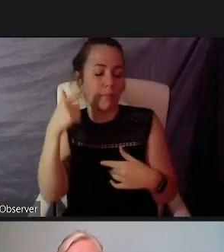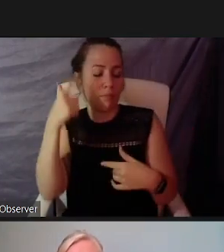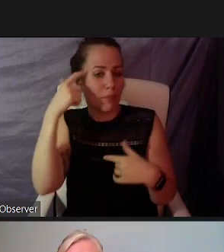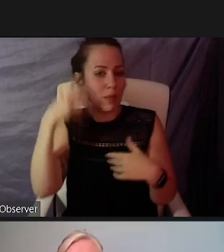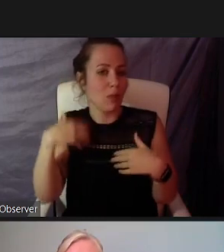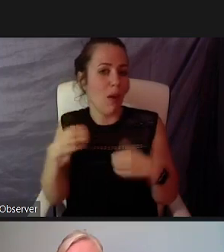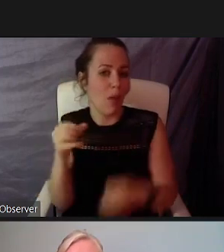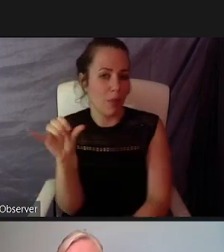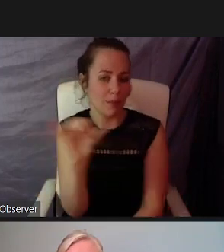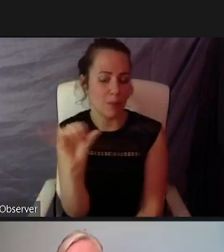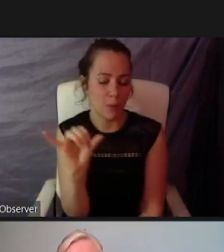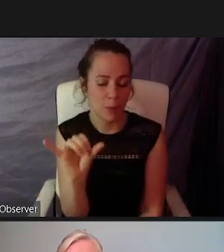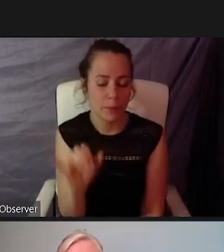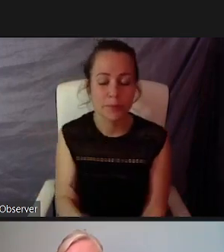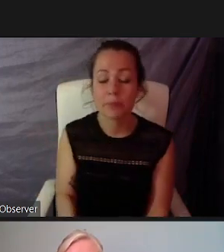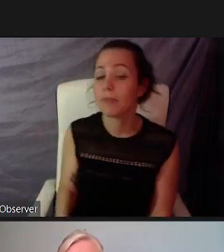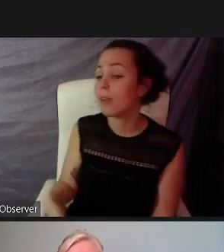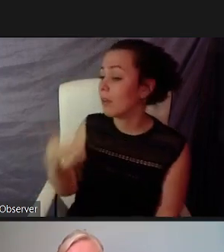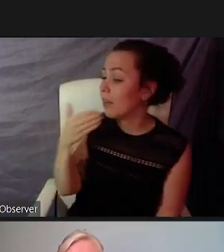Thank you, Aisha. And